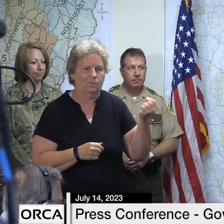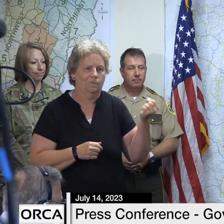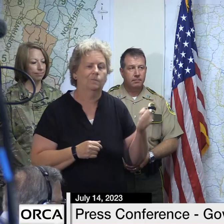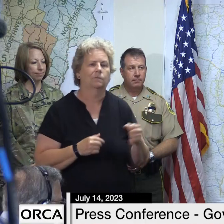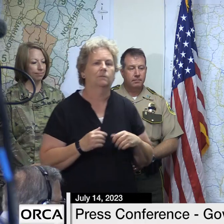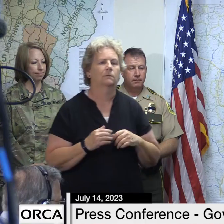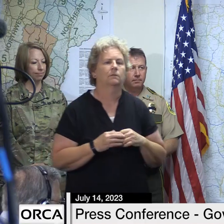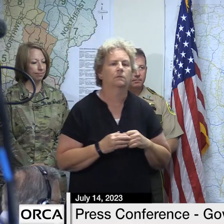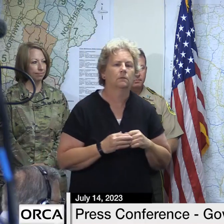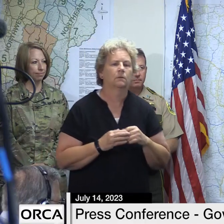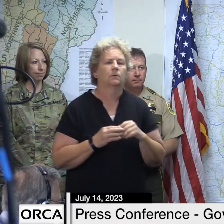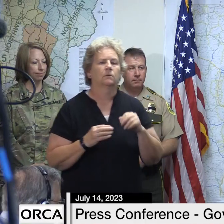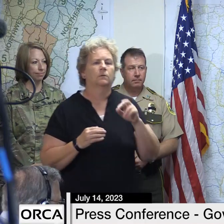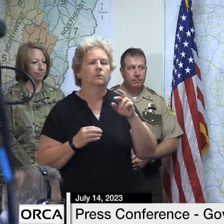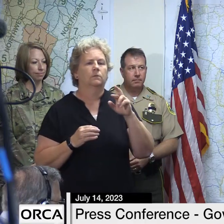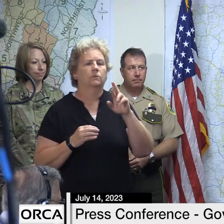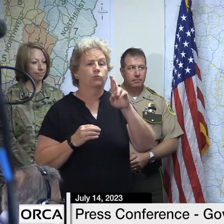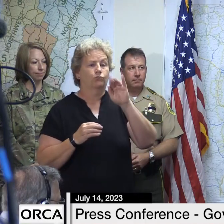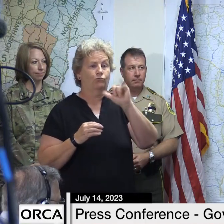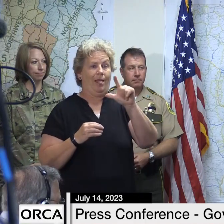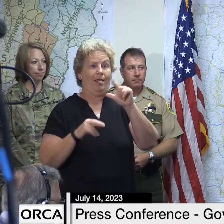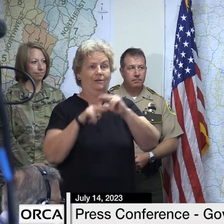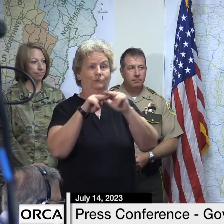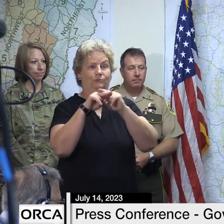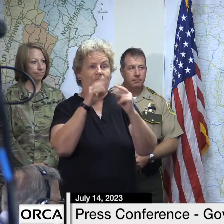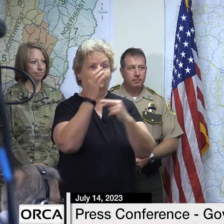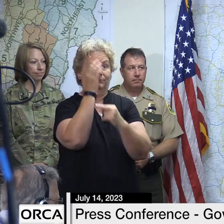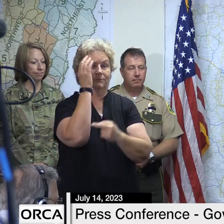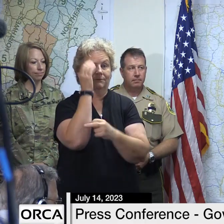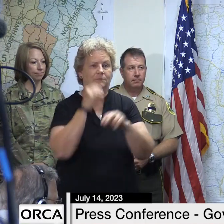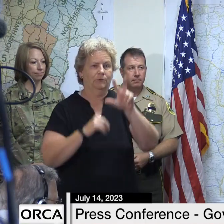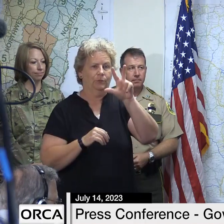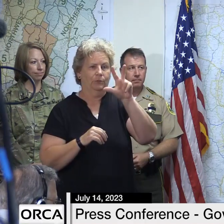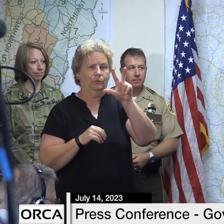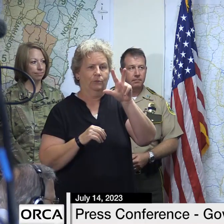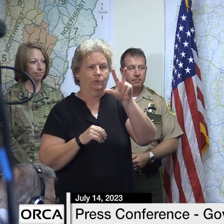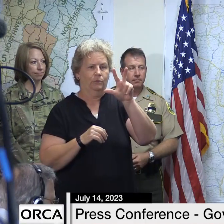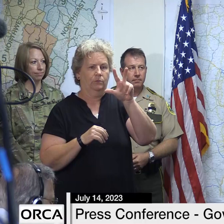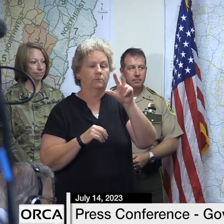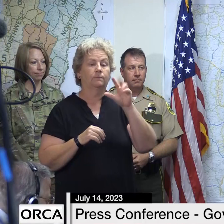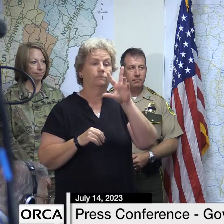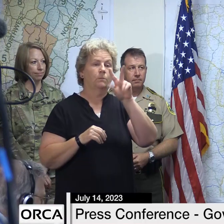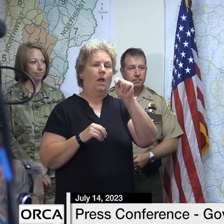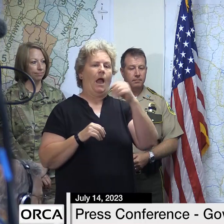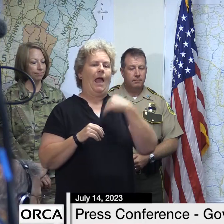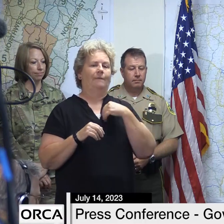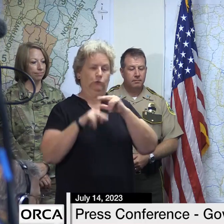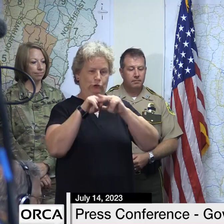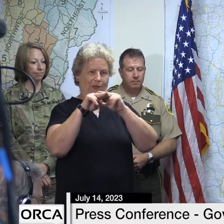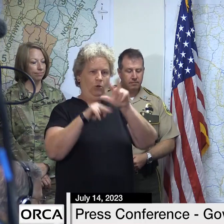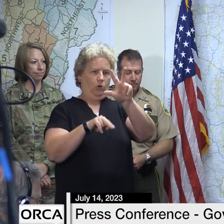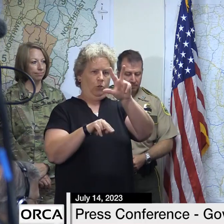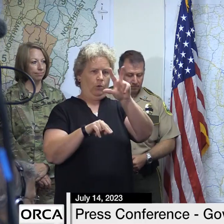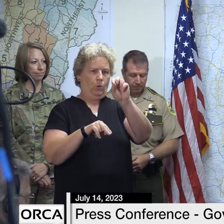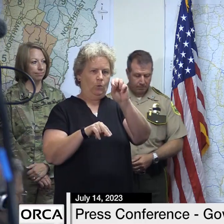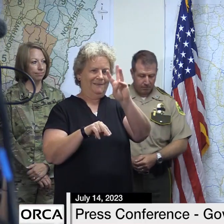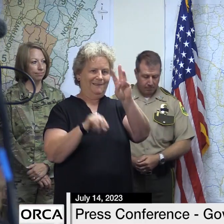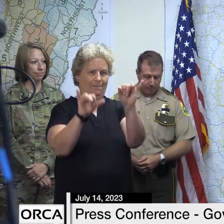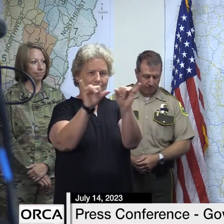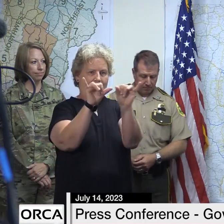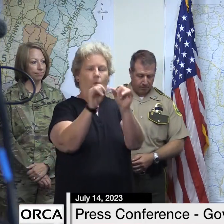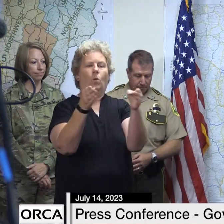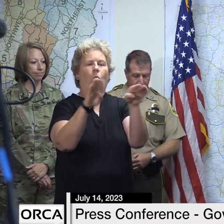Rail. 306 miles of rail remain closed. 103 miles of rail